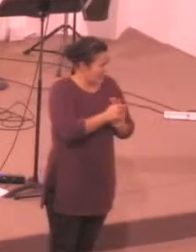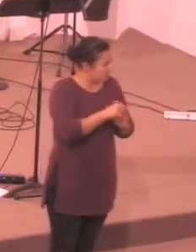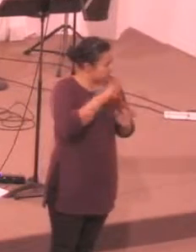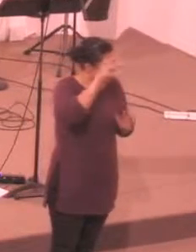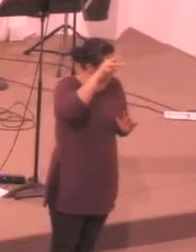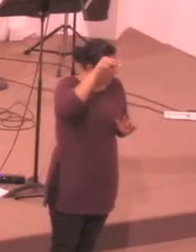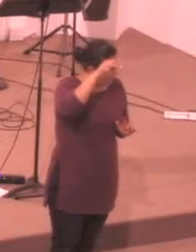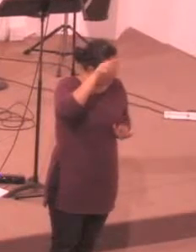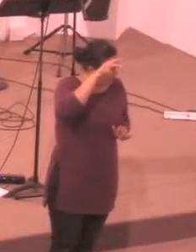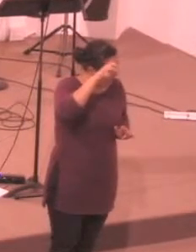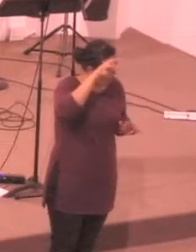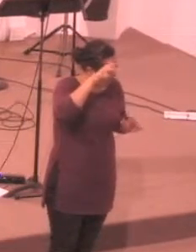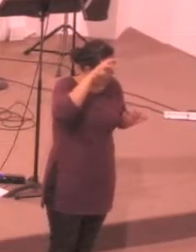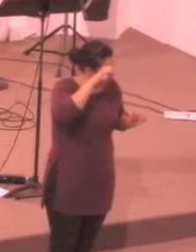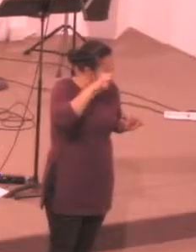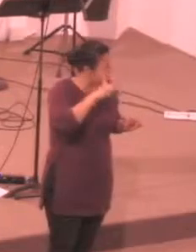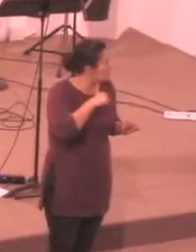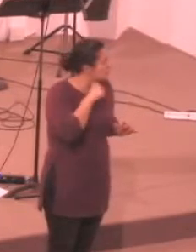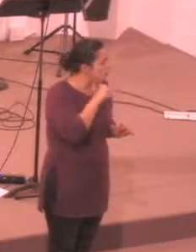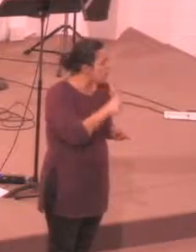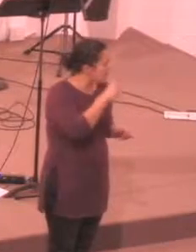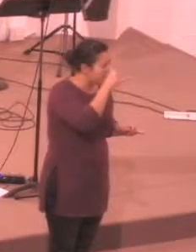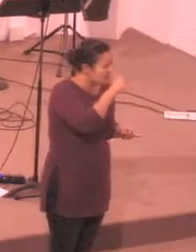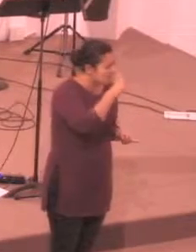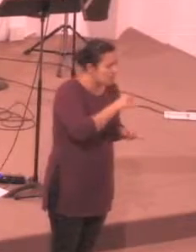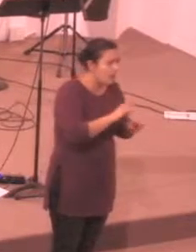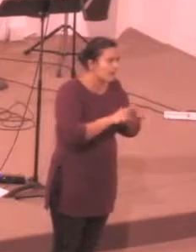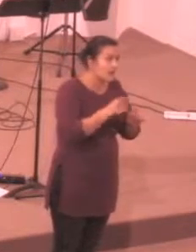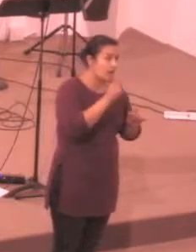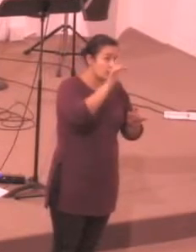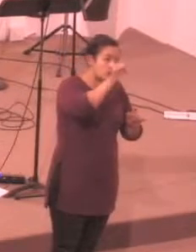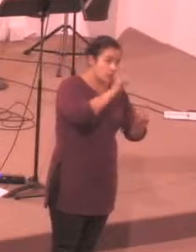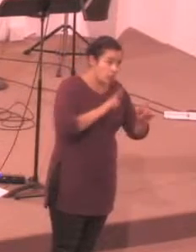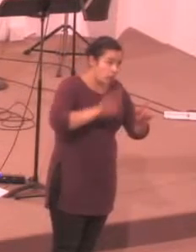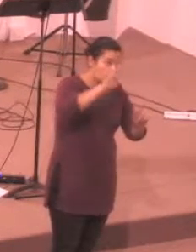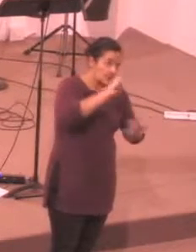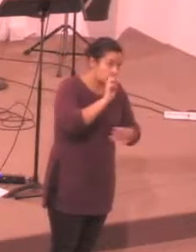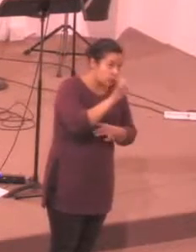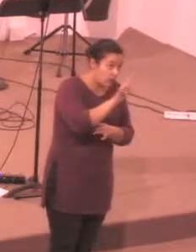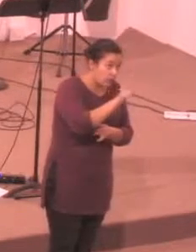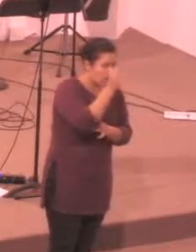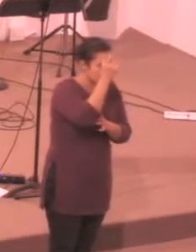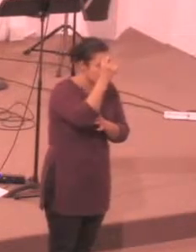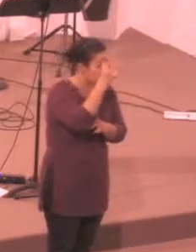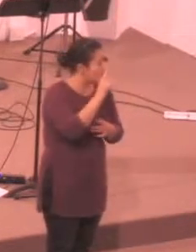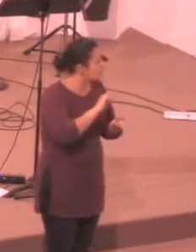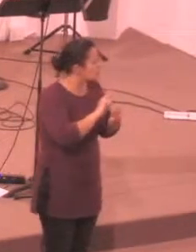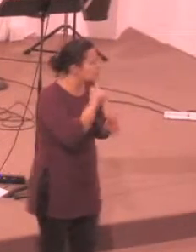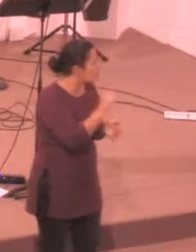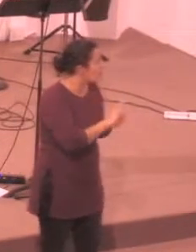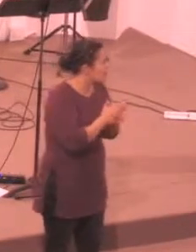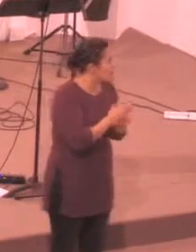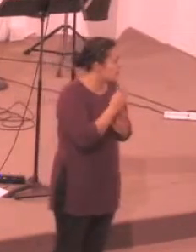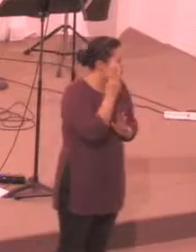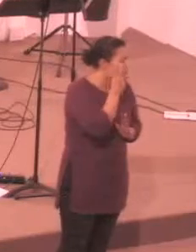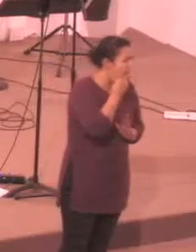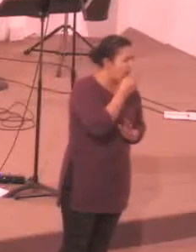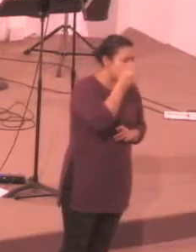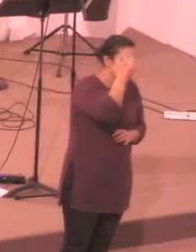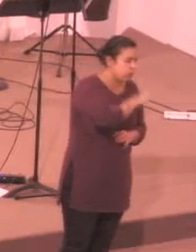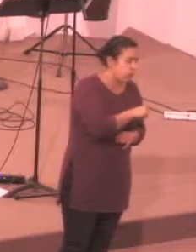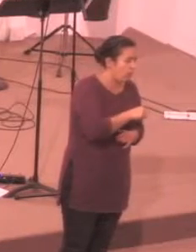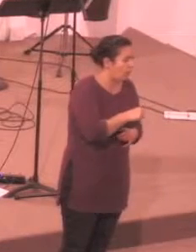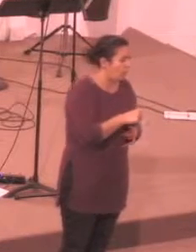but understand what the Lord's will is. Do not get drunk on wine, which leads to debauchery.